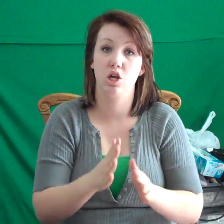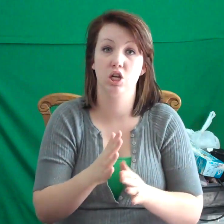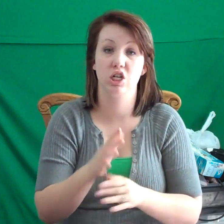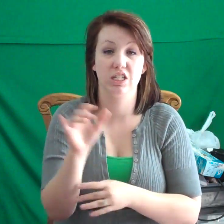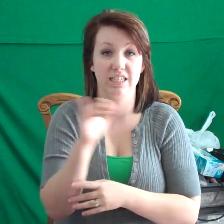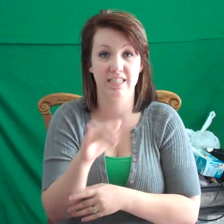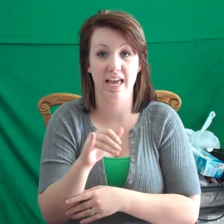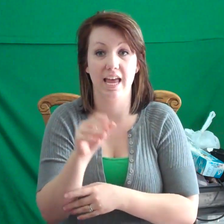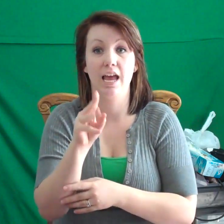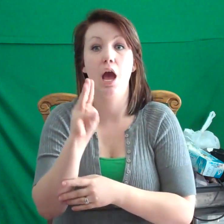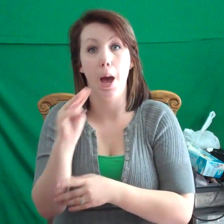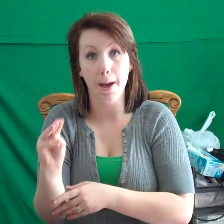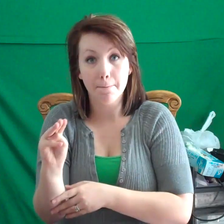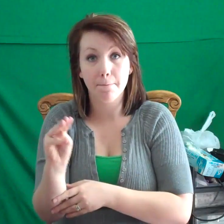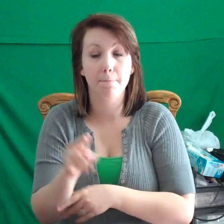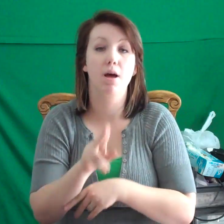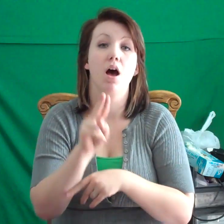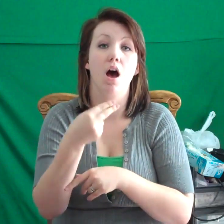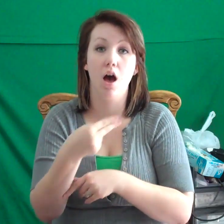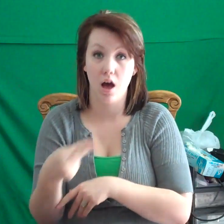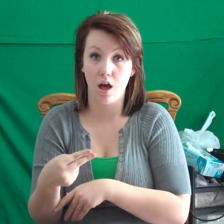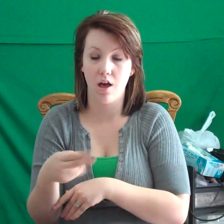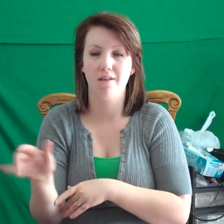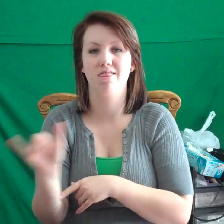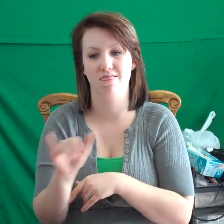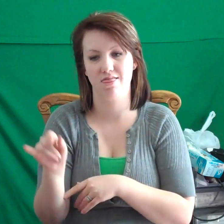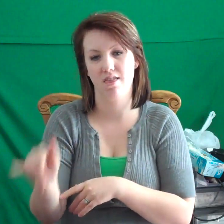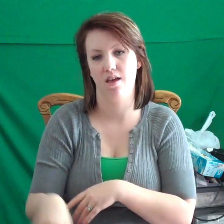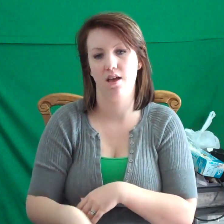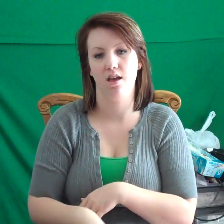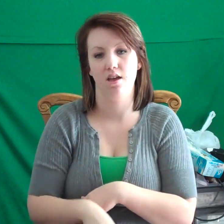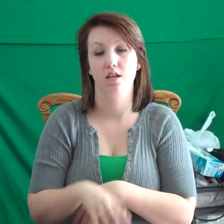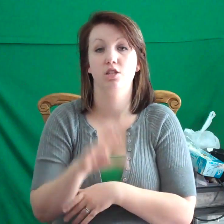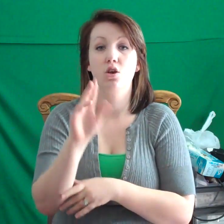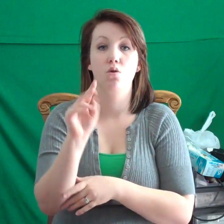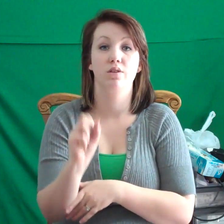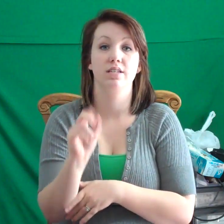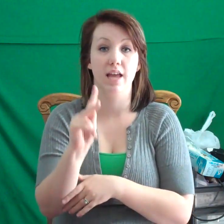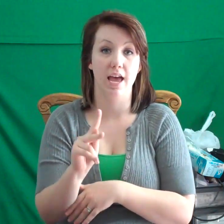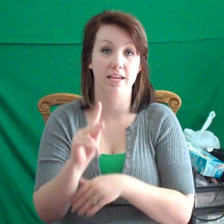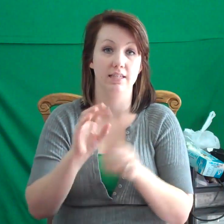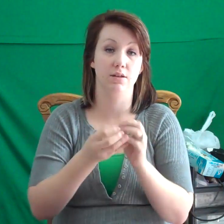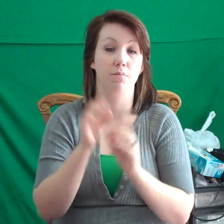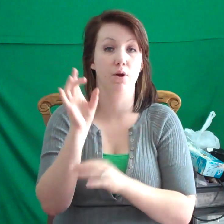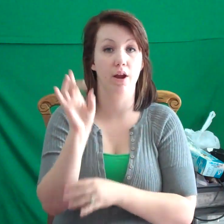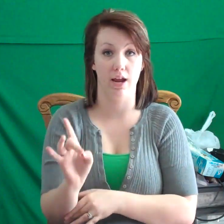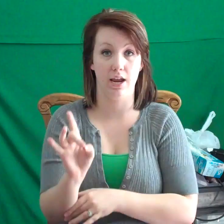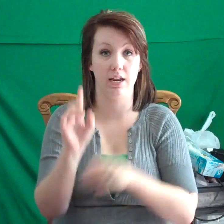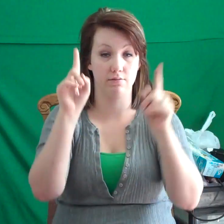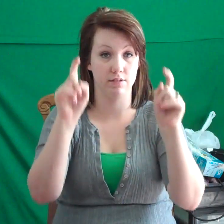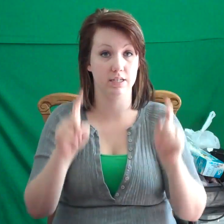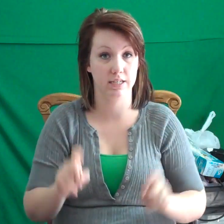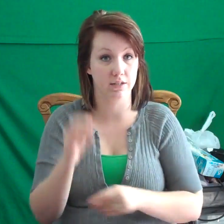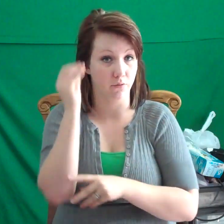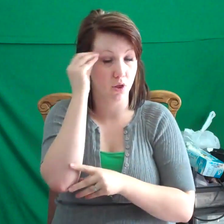okay, those kinds of things. Alright, so task number 8, what you're going to be tested on the knowledge test is being able